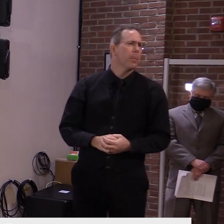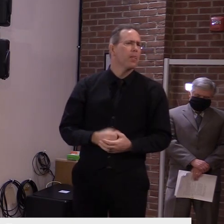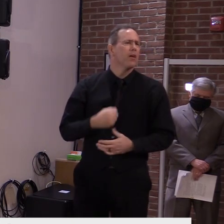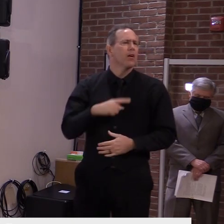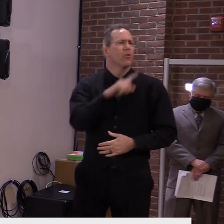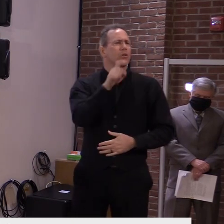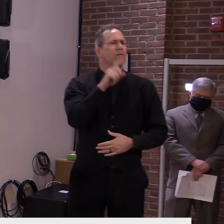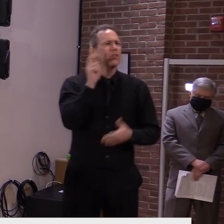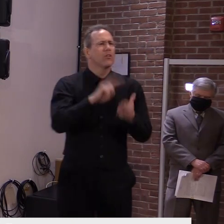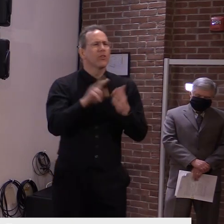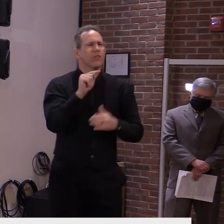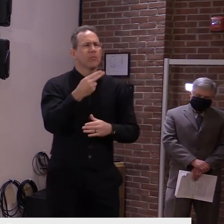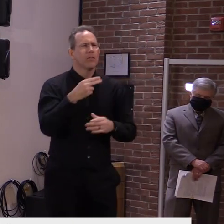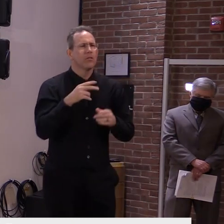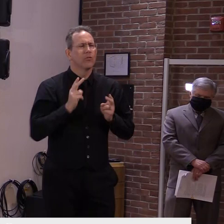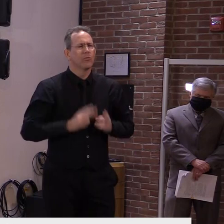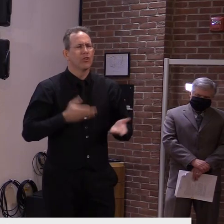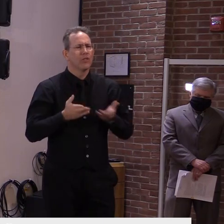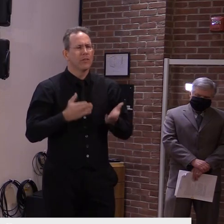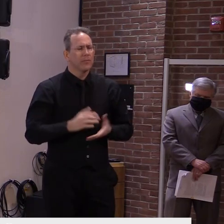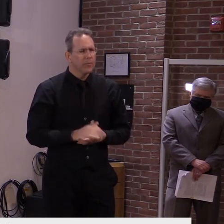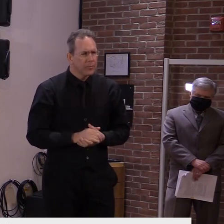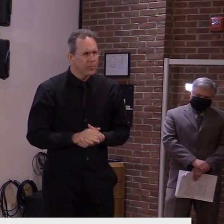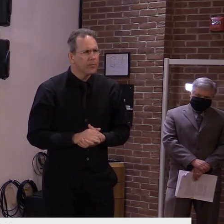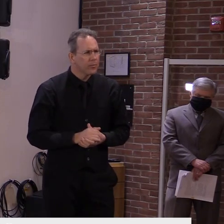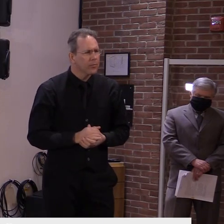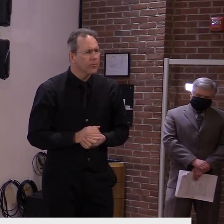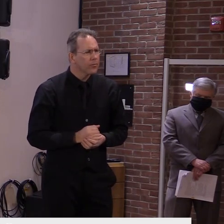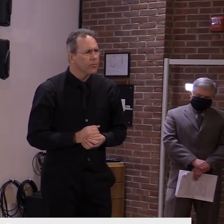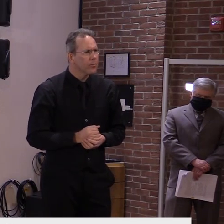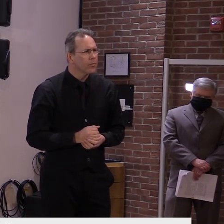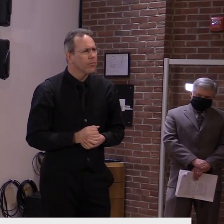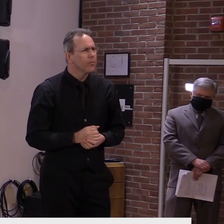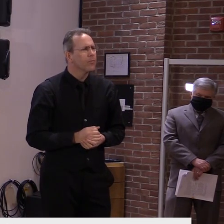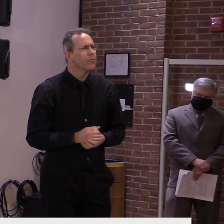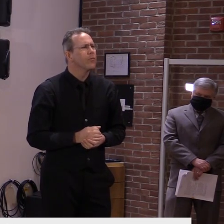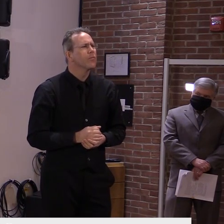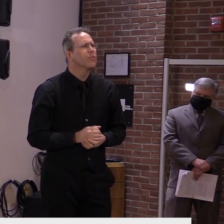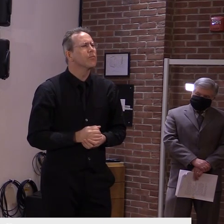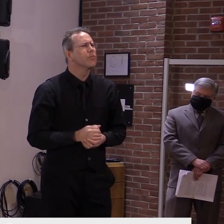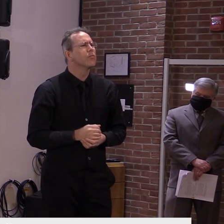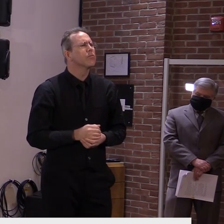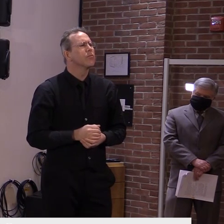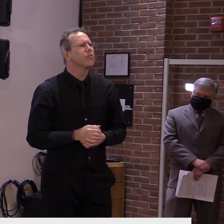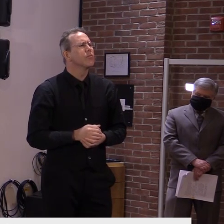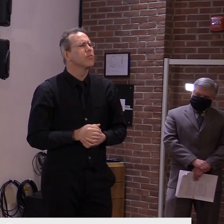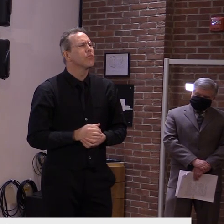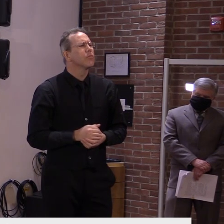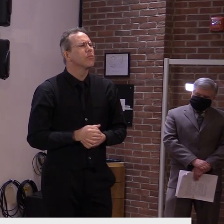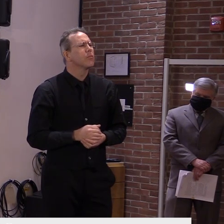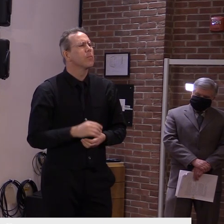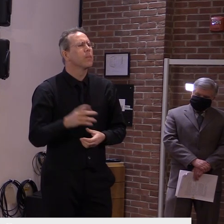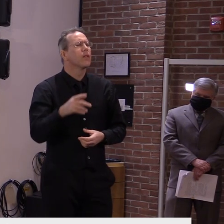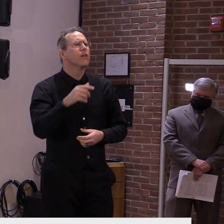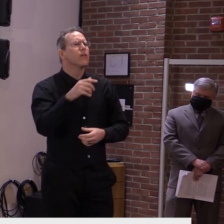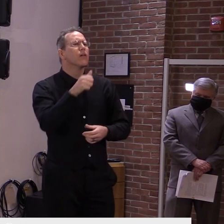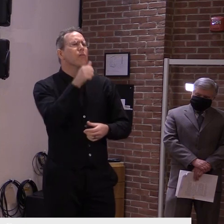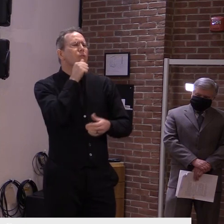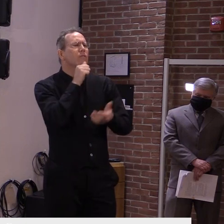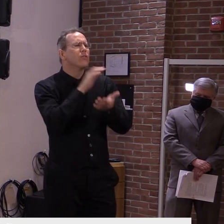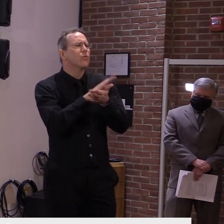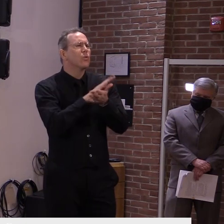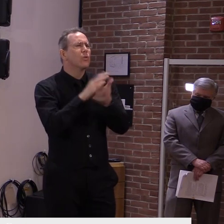How do private teachers sign up for this? Somebody who isn't connected to a school district at all, maybe a childcare, you said